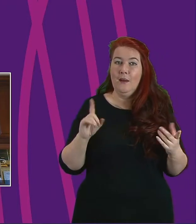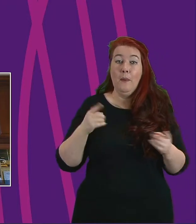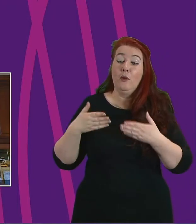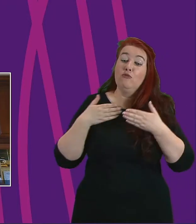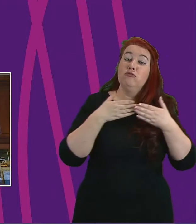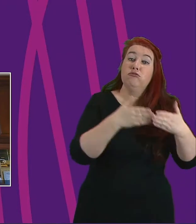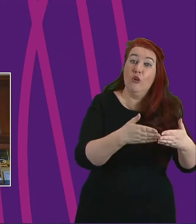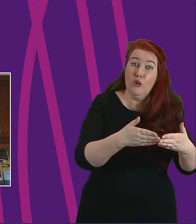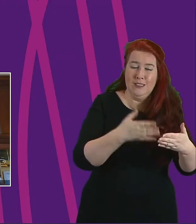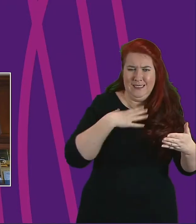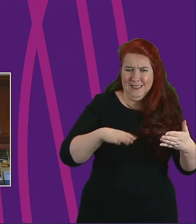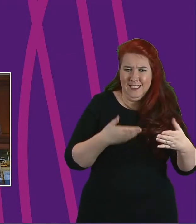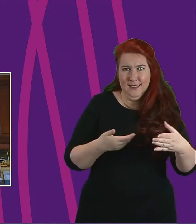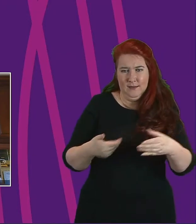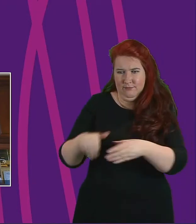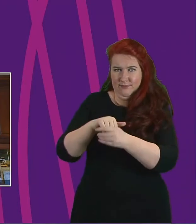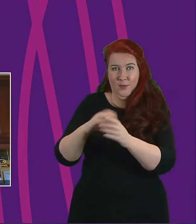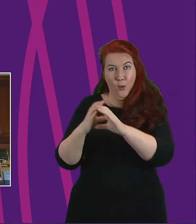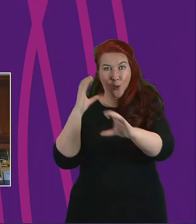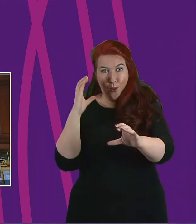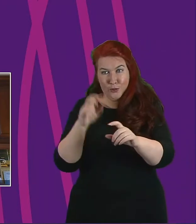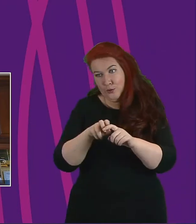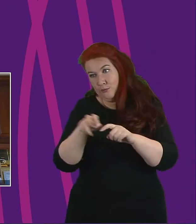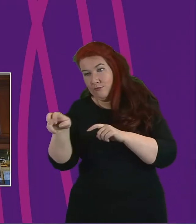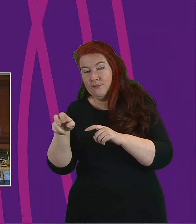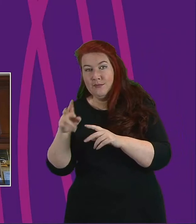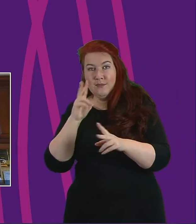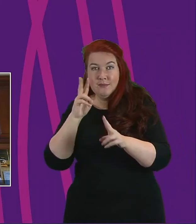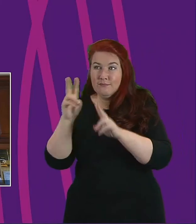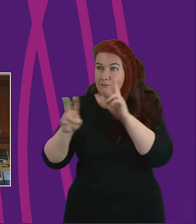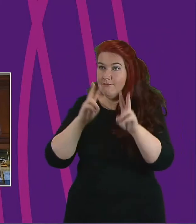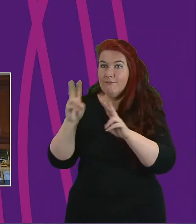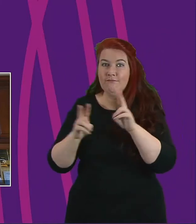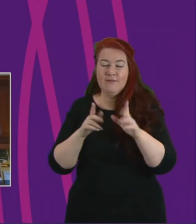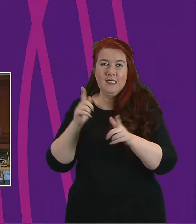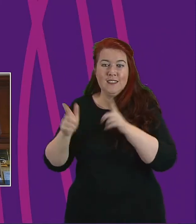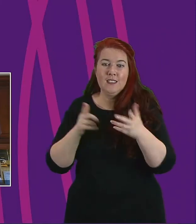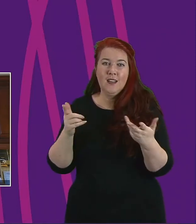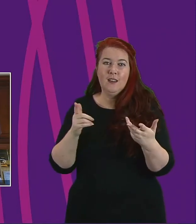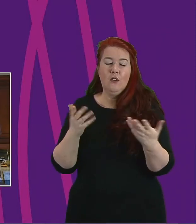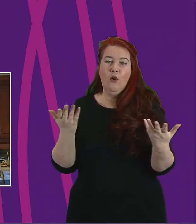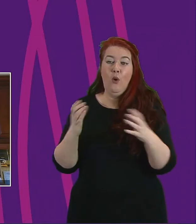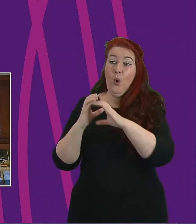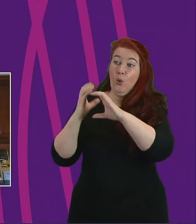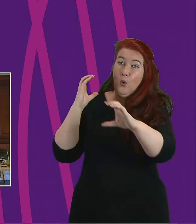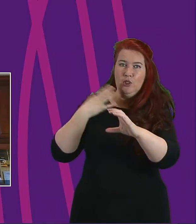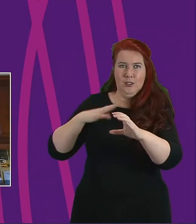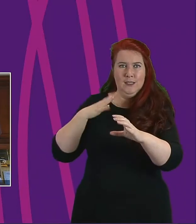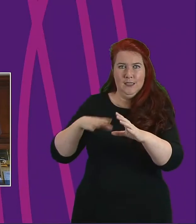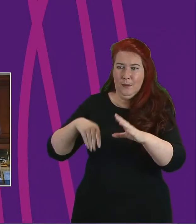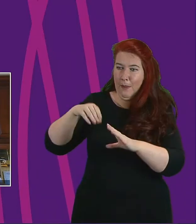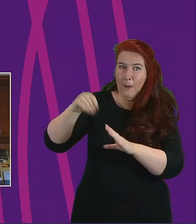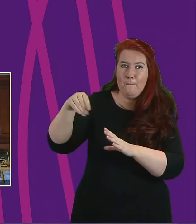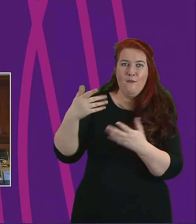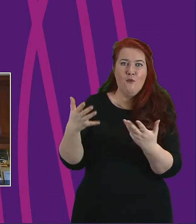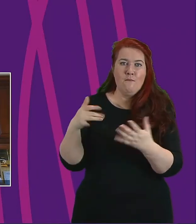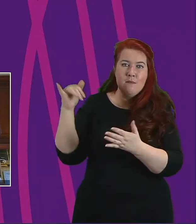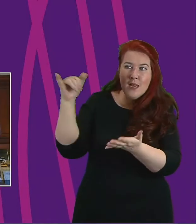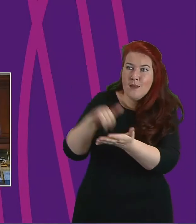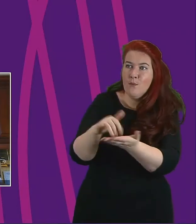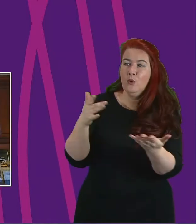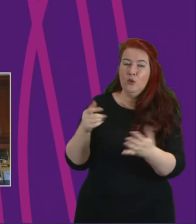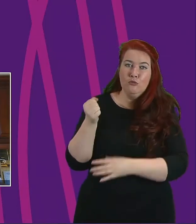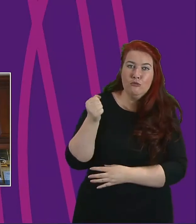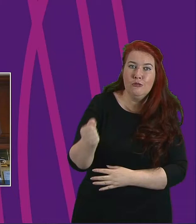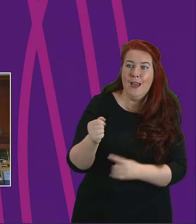see visitor attractions, if they can't be used to collect visitors from the airports or railway station to their